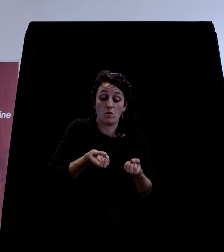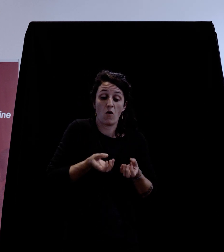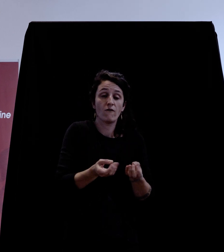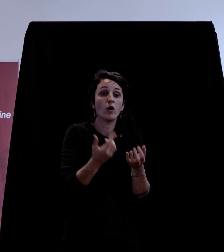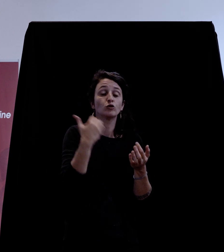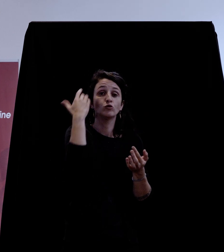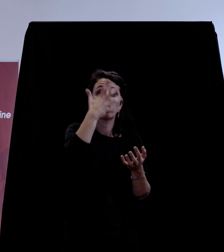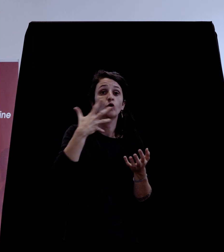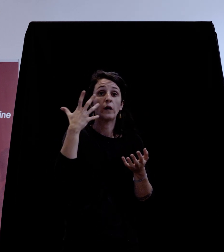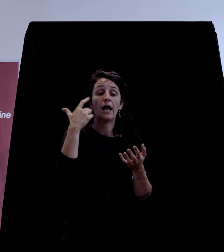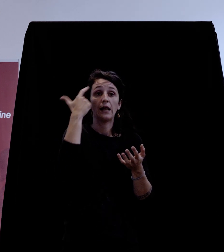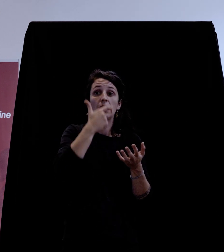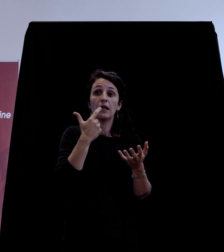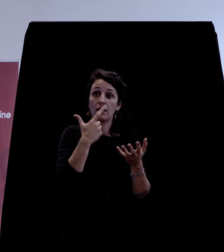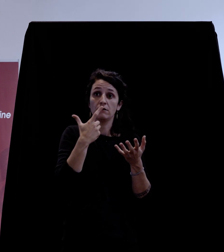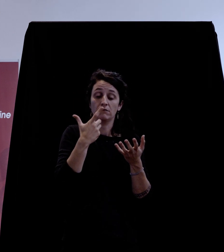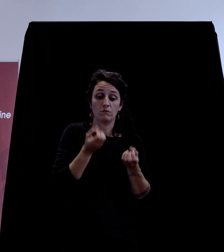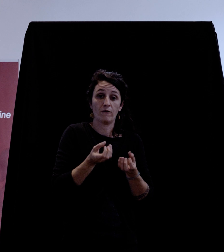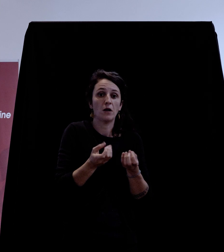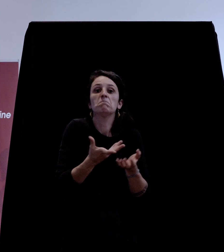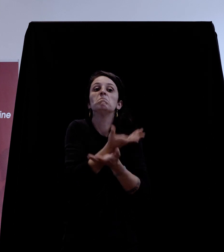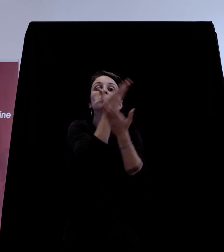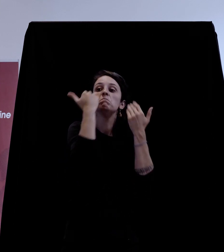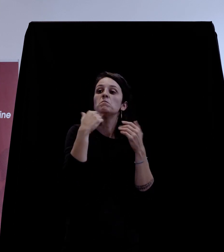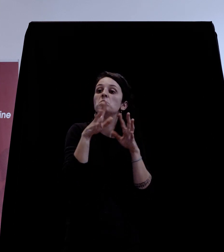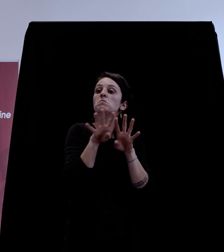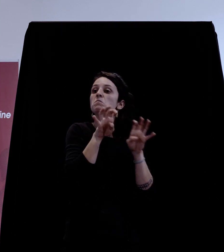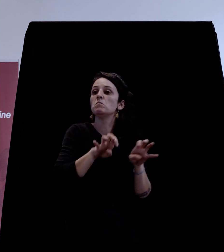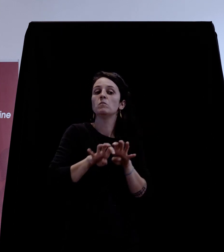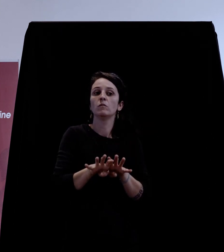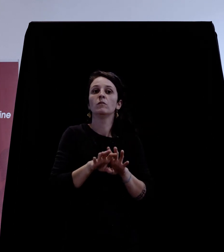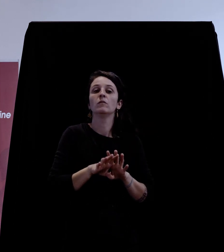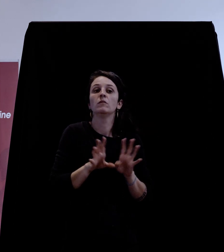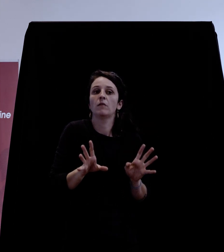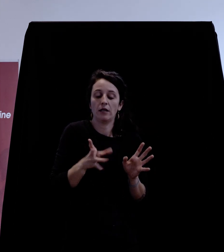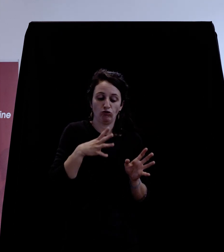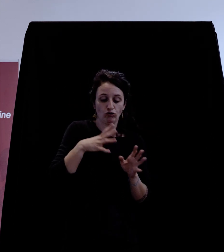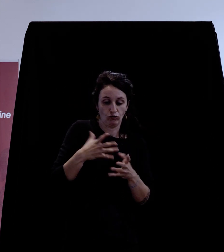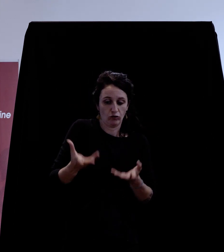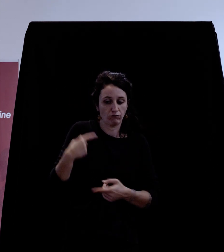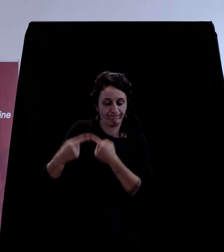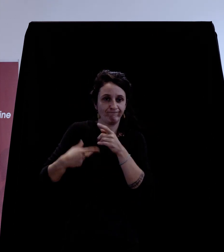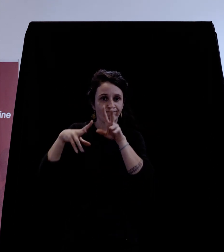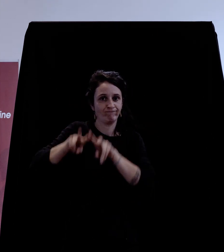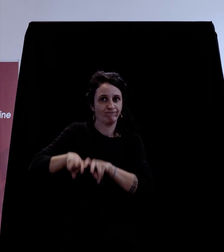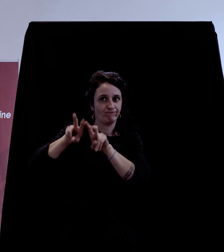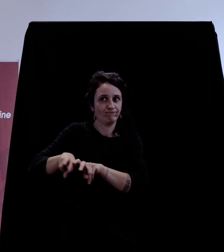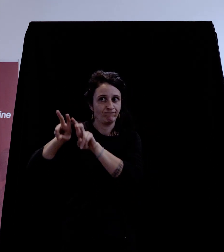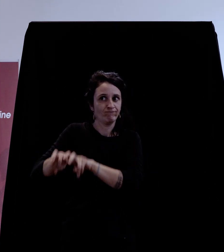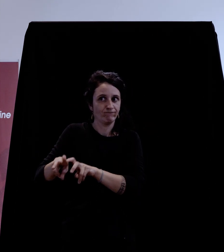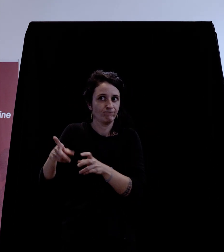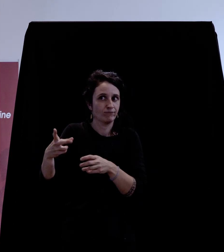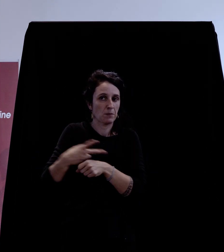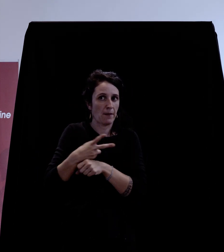know. There's some research starting on that in general, and it's going to be kind of interesting to see how that develops.